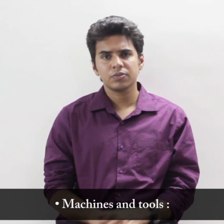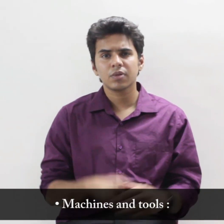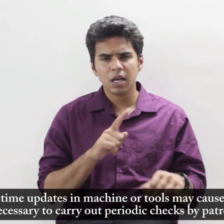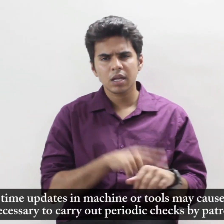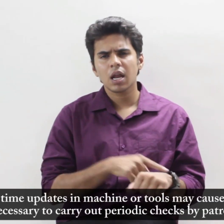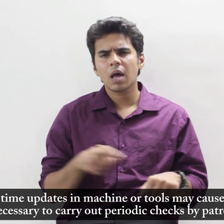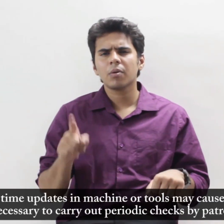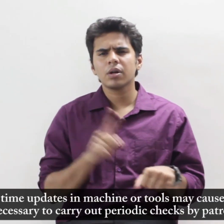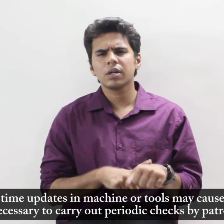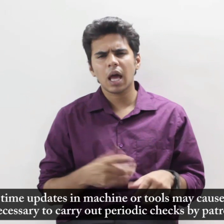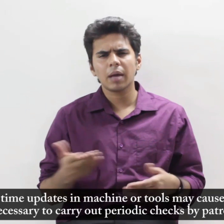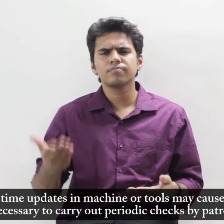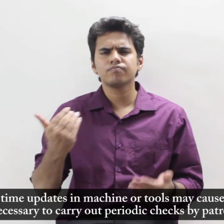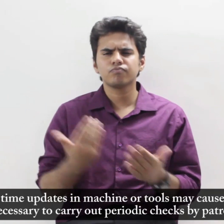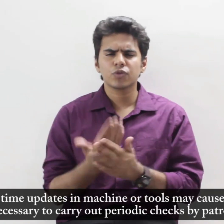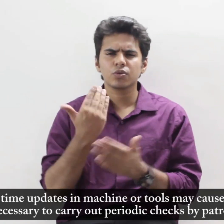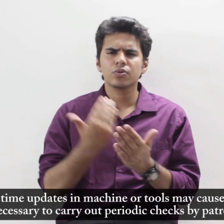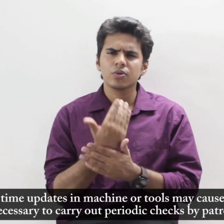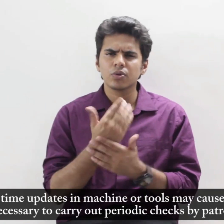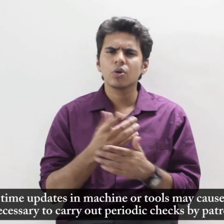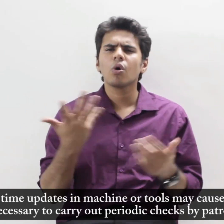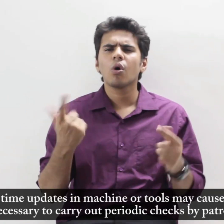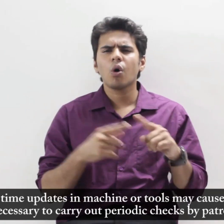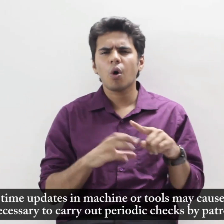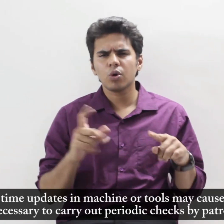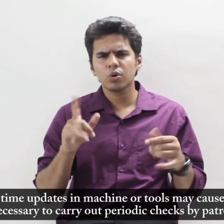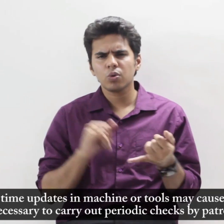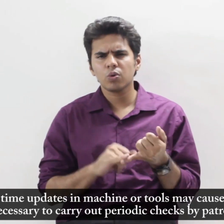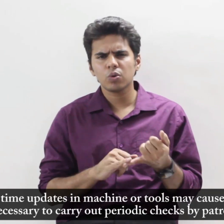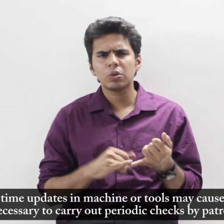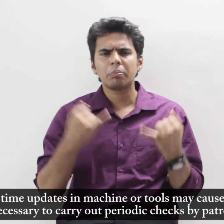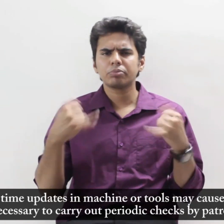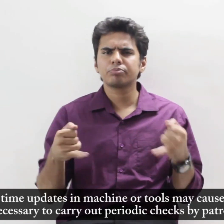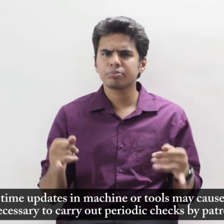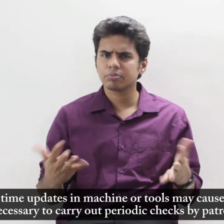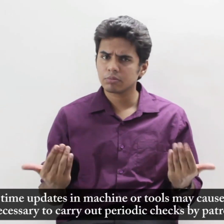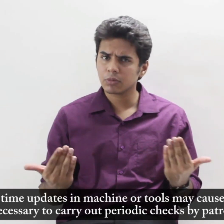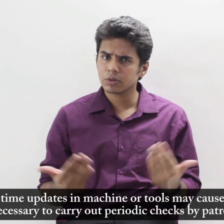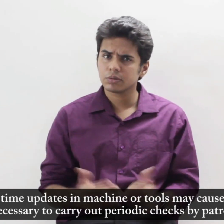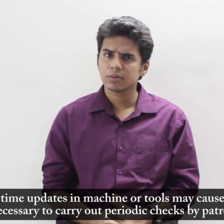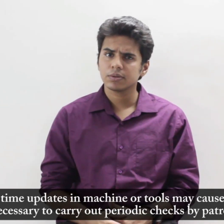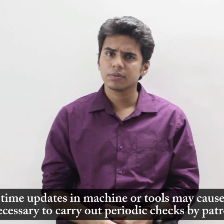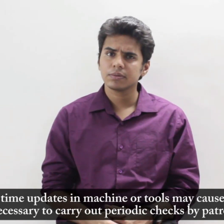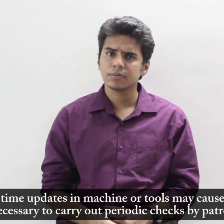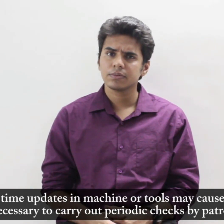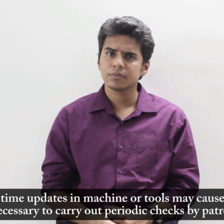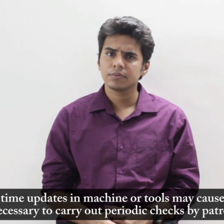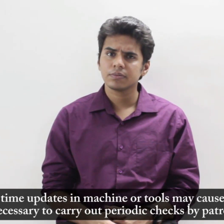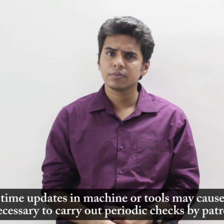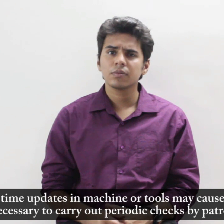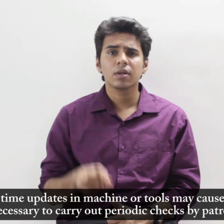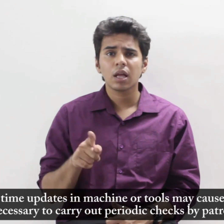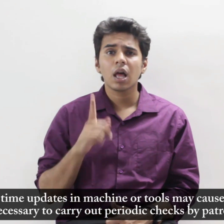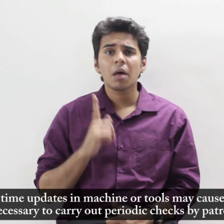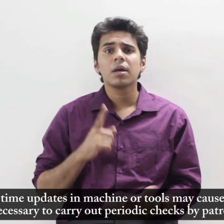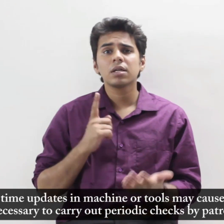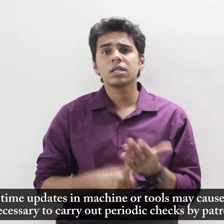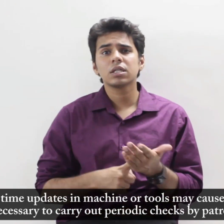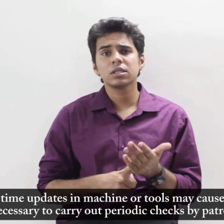Time to time updates in machines or tools may cause defects. Hence, it is necessary to carry out periodic